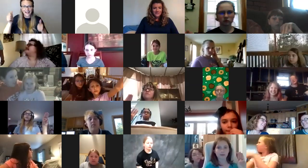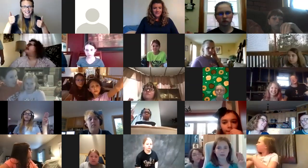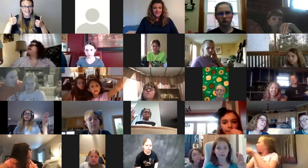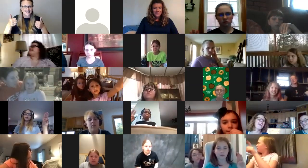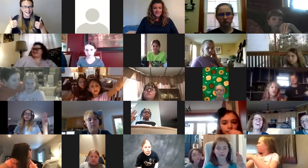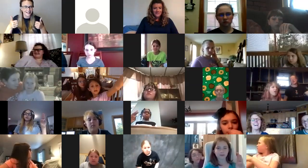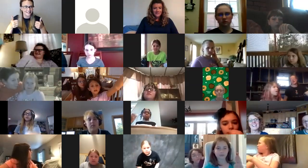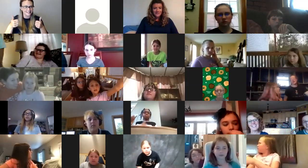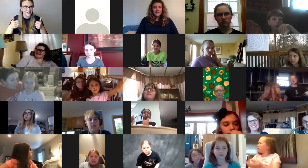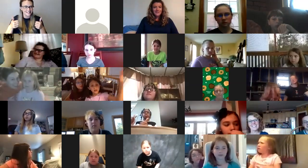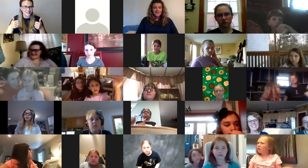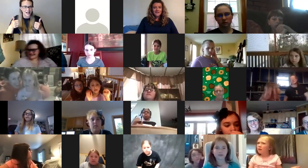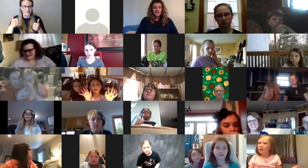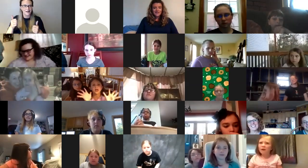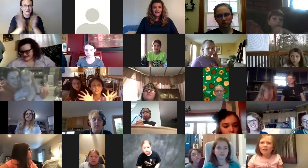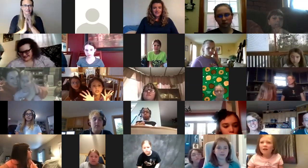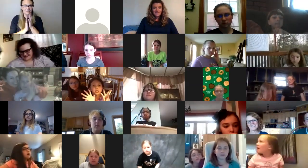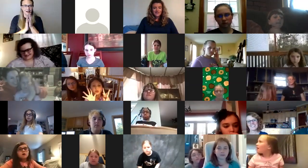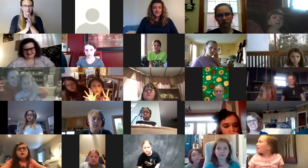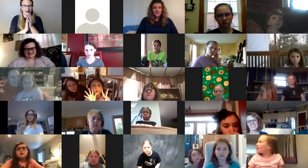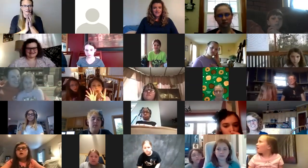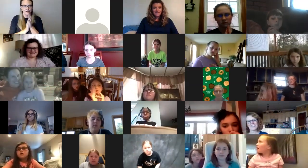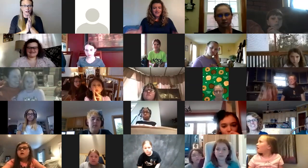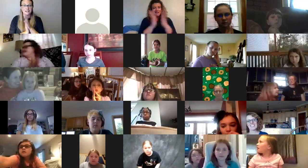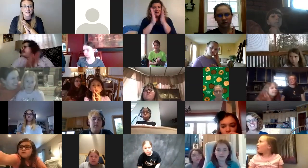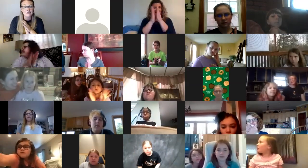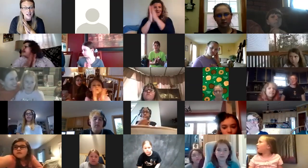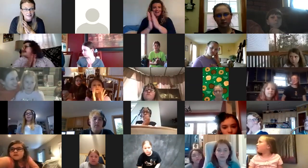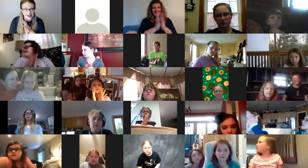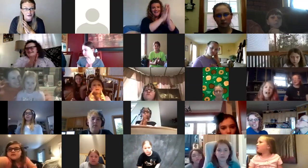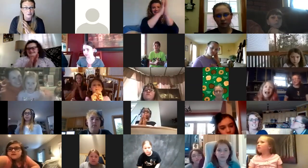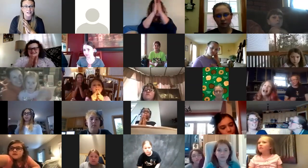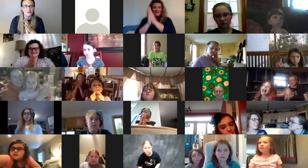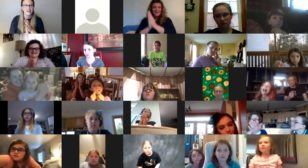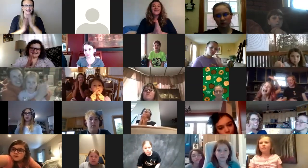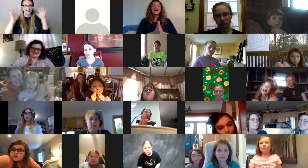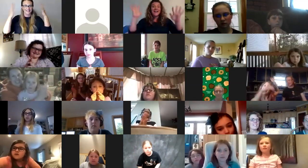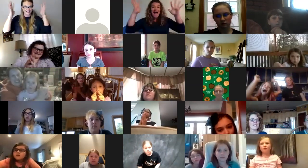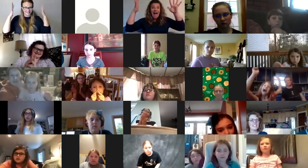Nice done. Nice job. Give yourself a round of applause. In sign language, we do this.